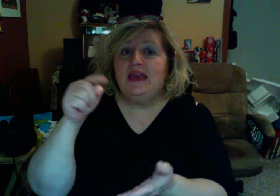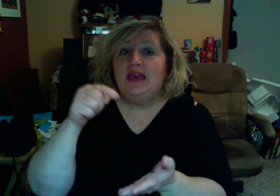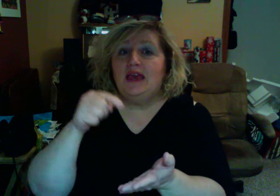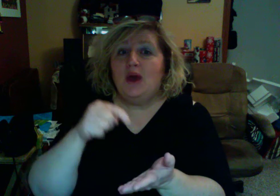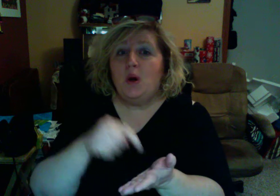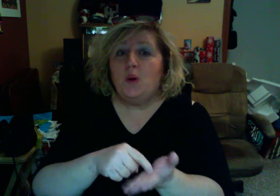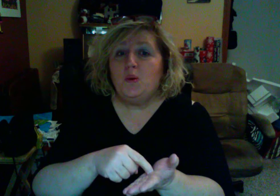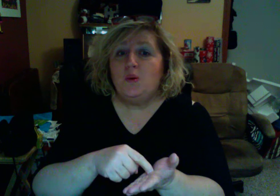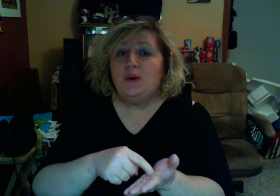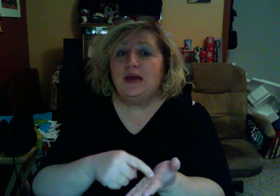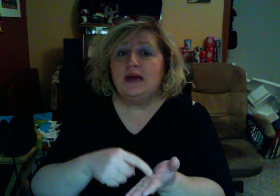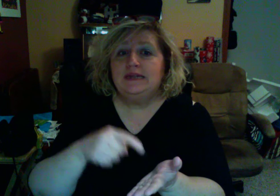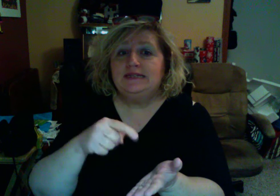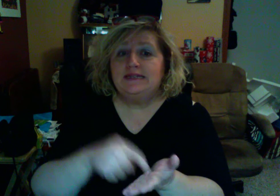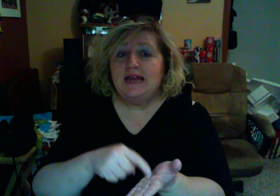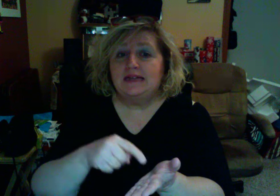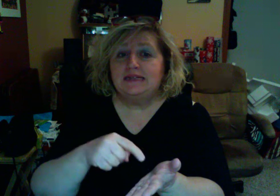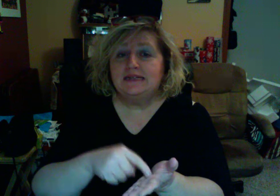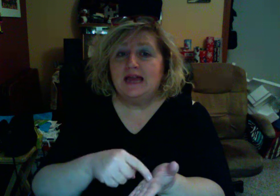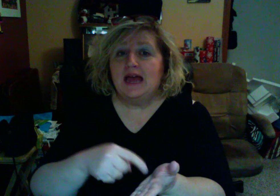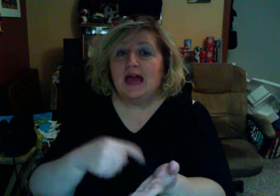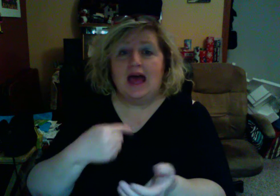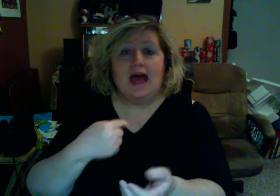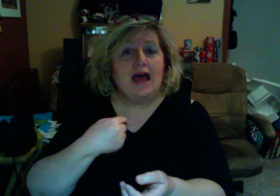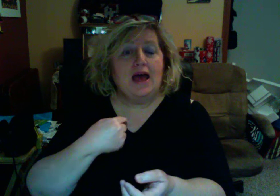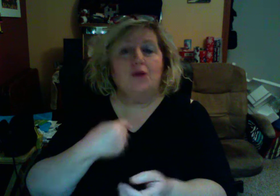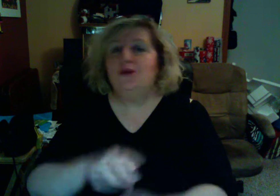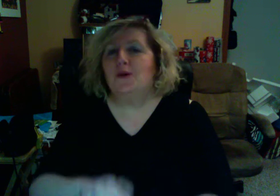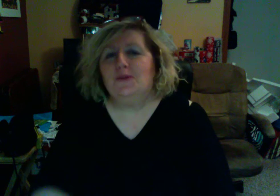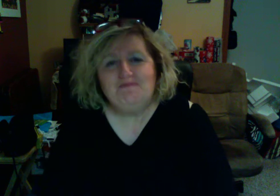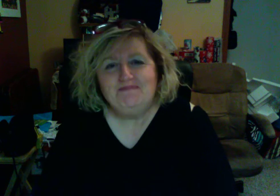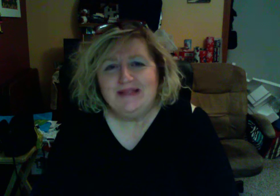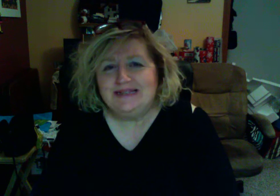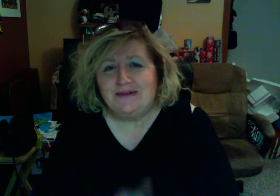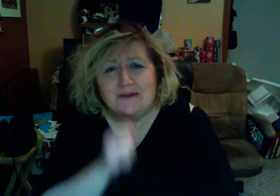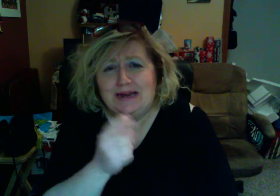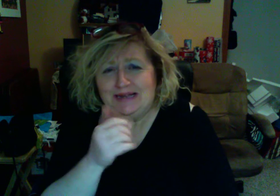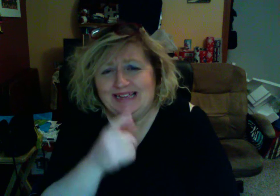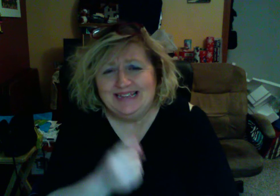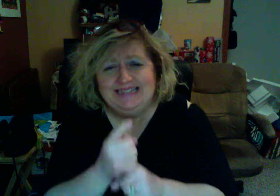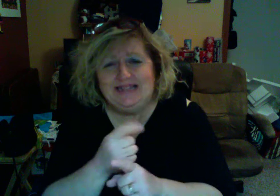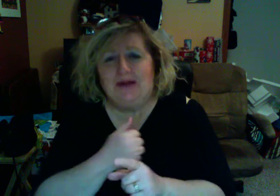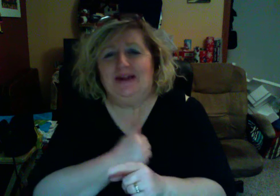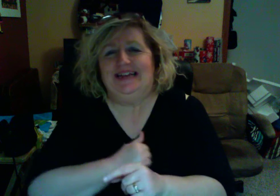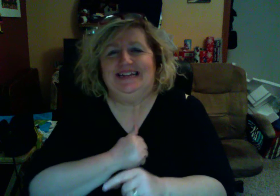He owed a debt. Oh no, that's not right. Sorry.